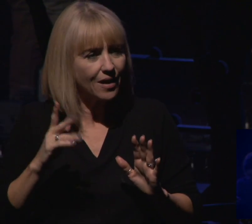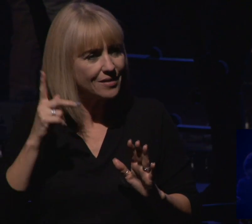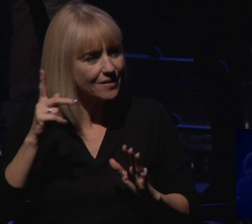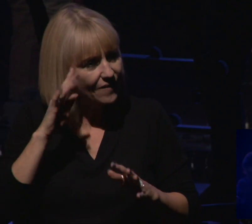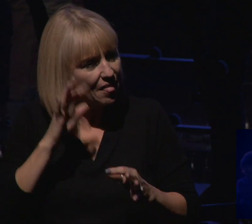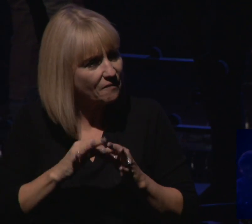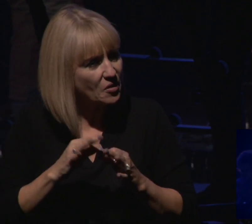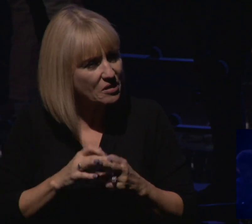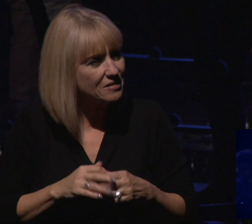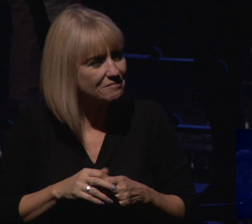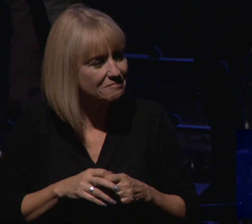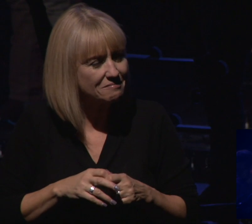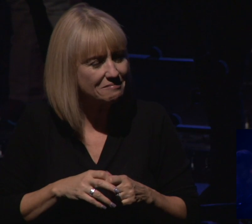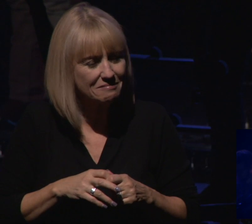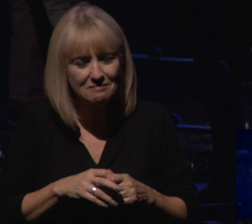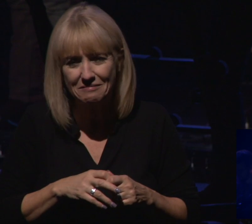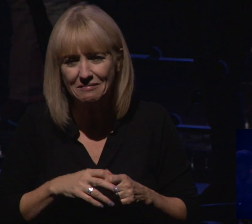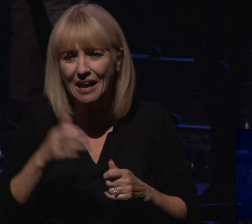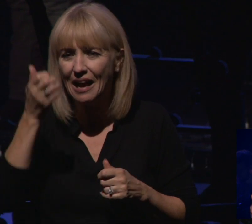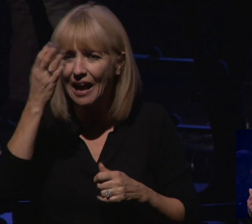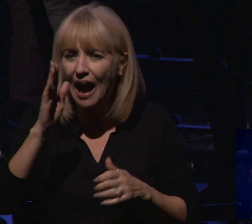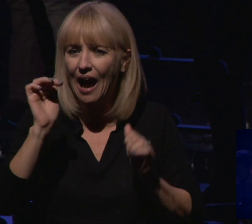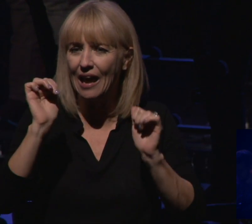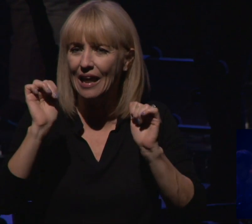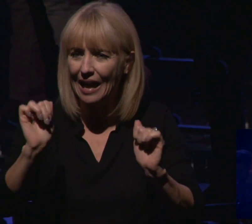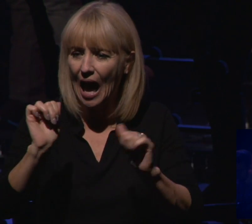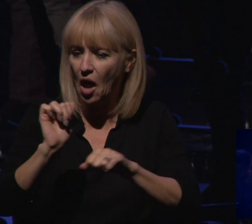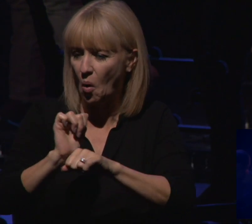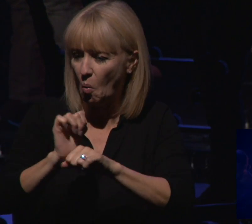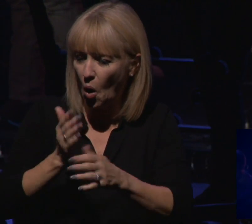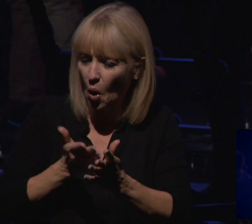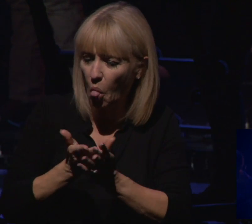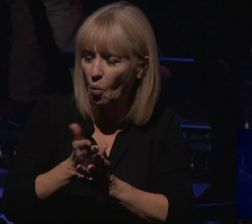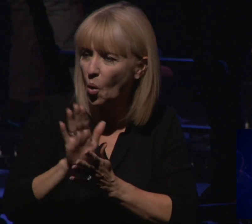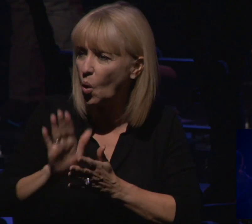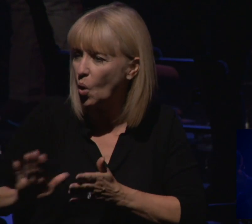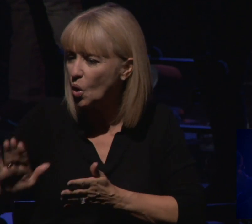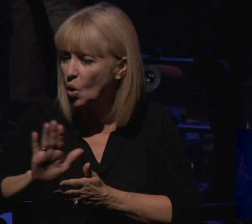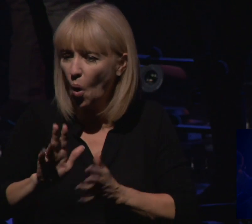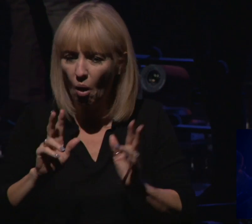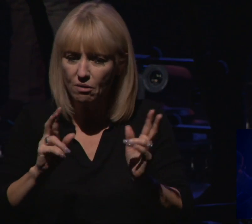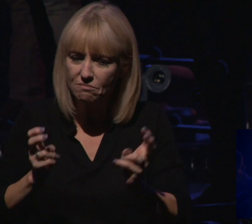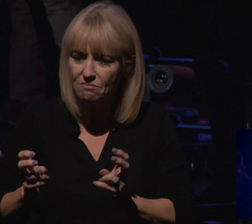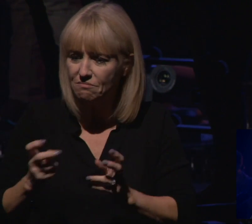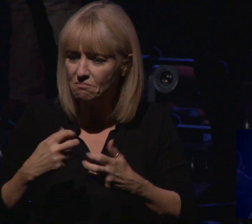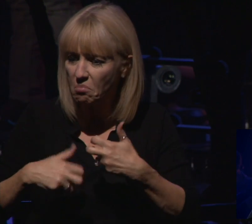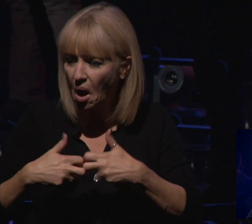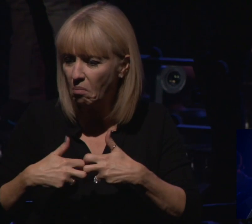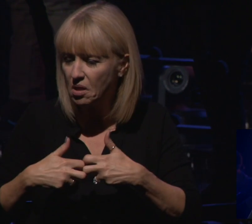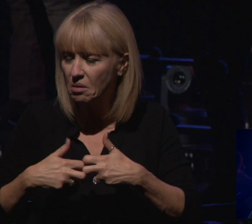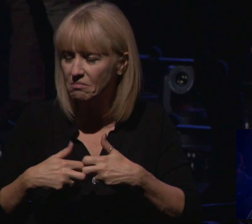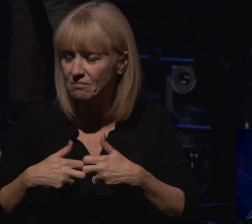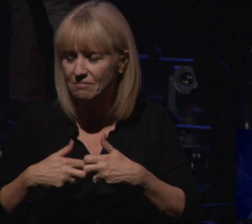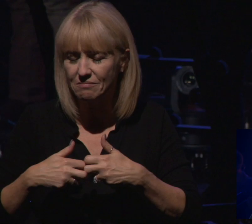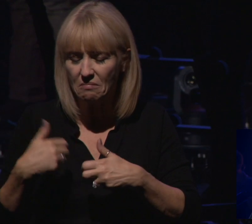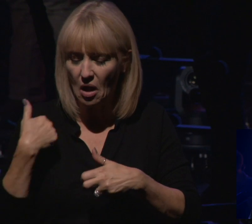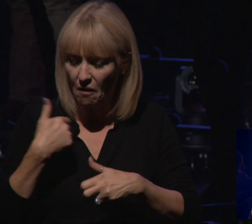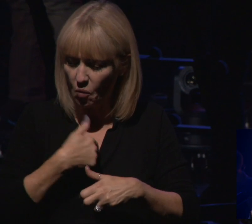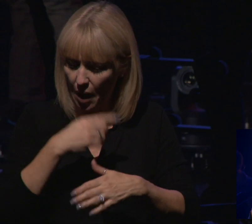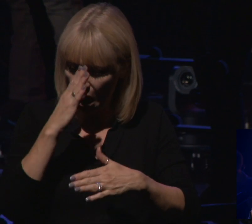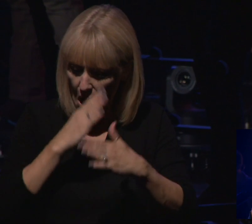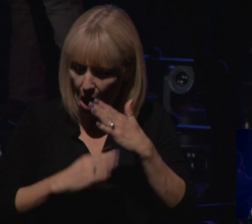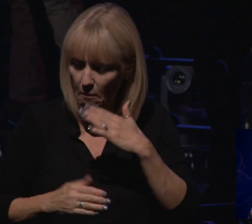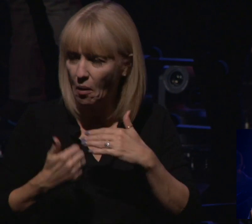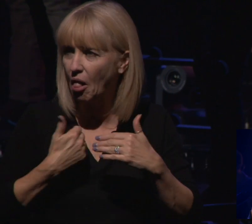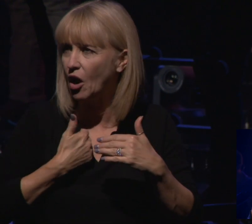But God's faithful. And God can work through all kinds of obstacles. In fact, sometimes when the obstacles are the biggest, the darkest,